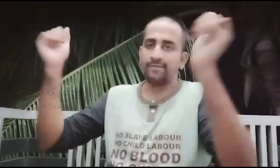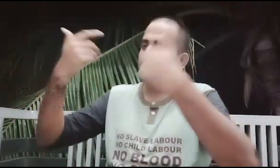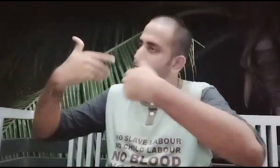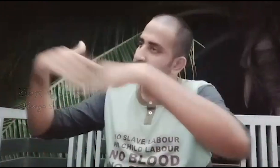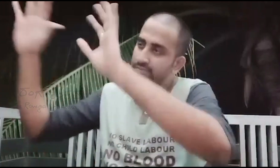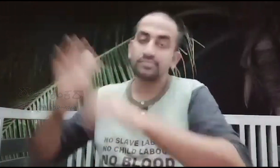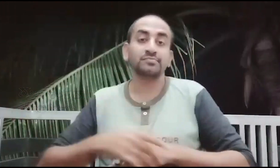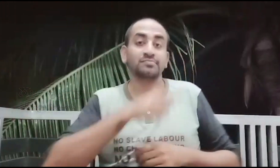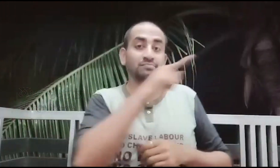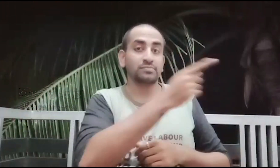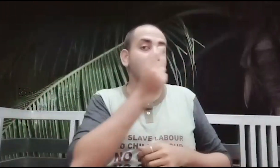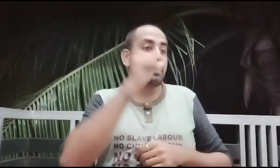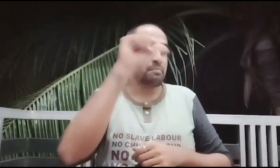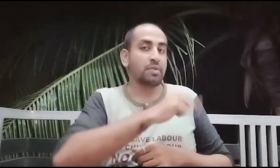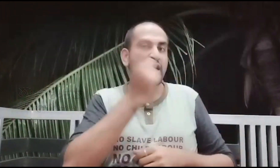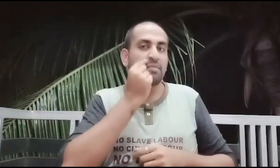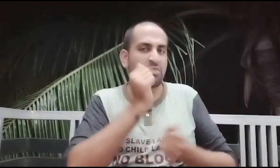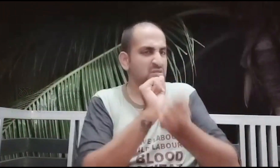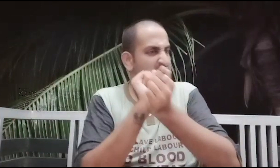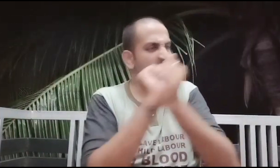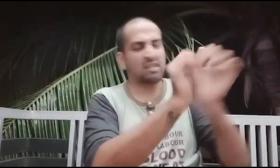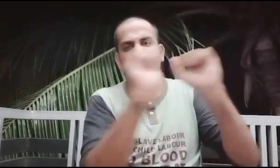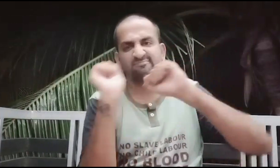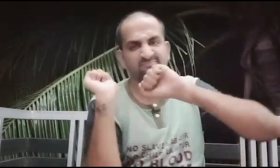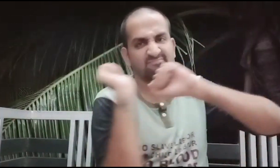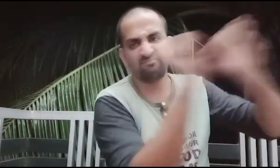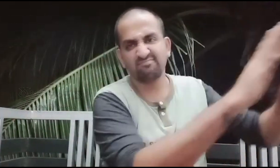"Go home, you good man, you can be free." The good man